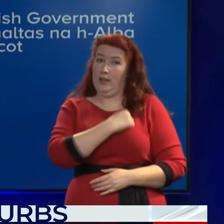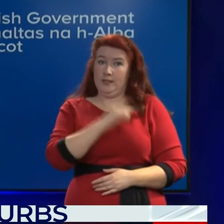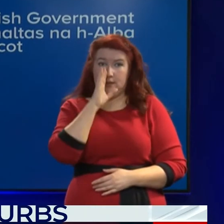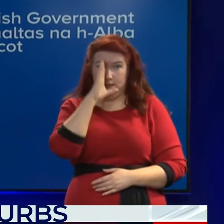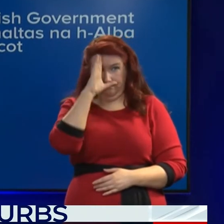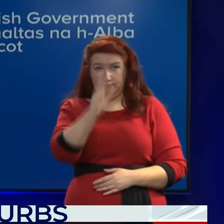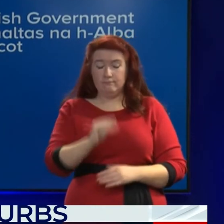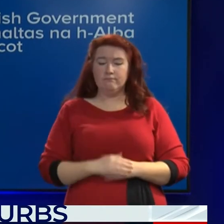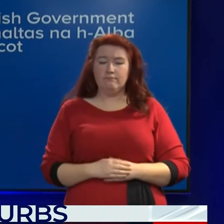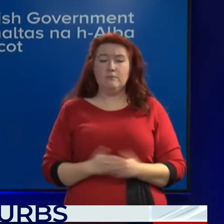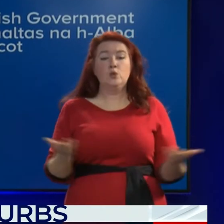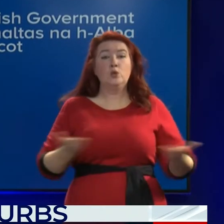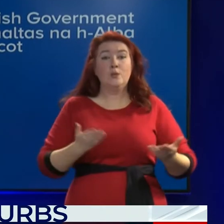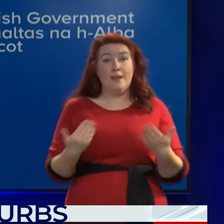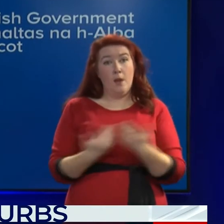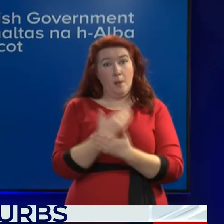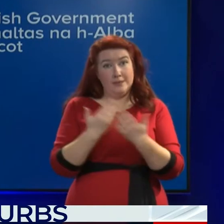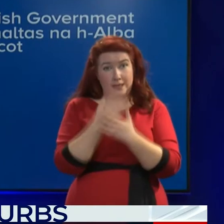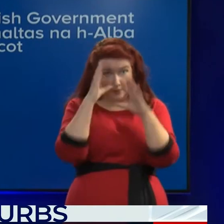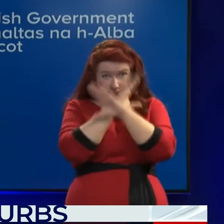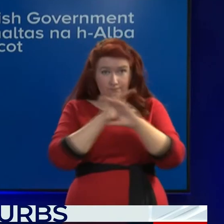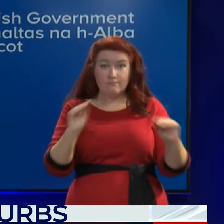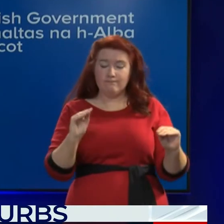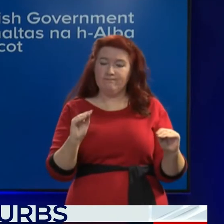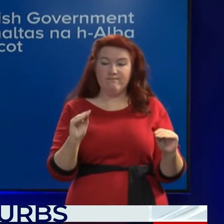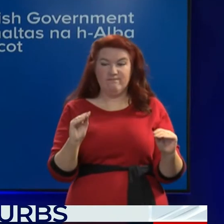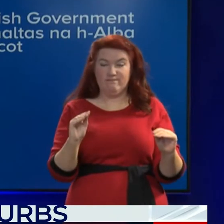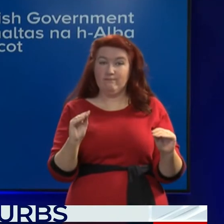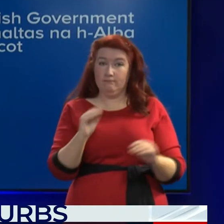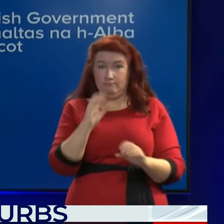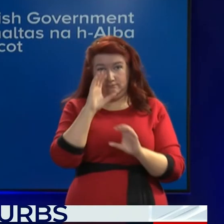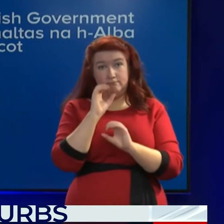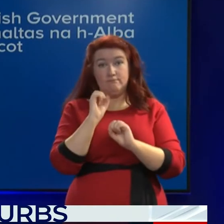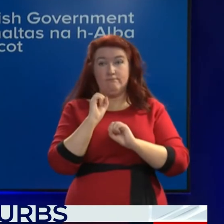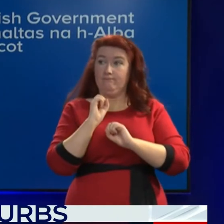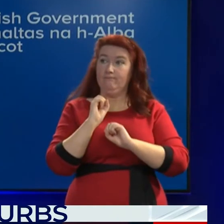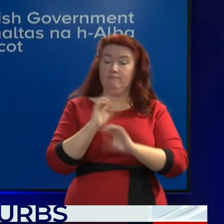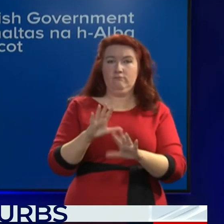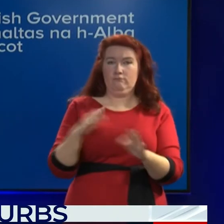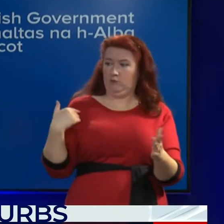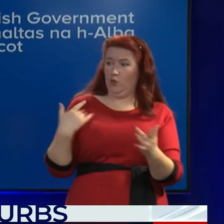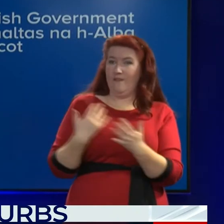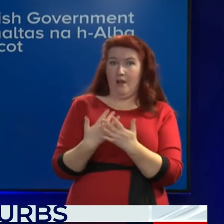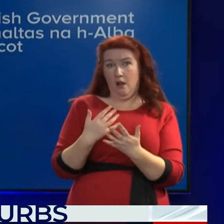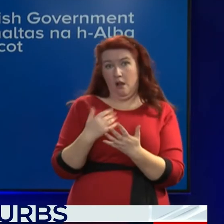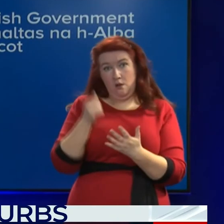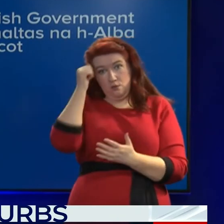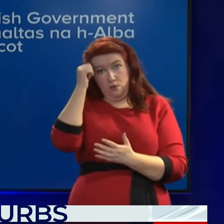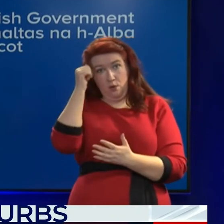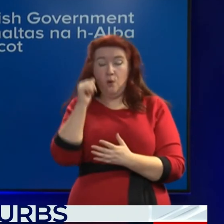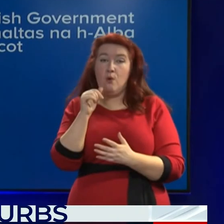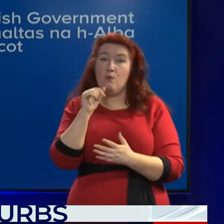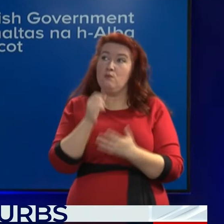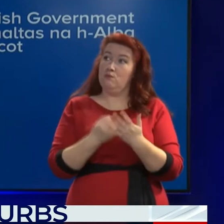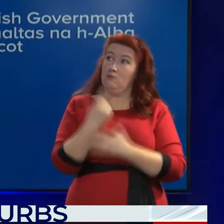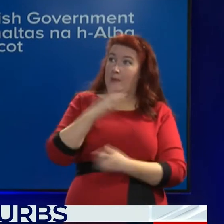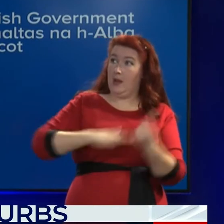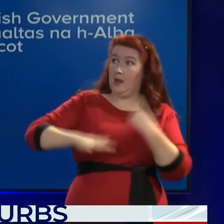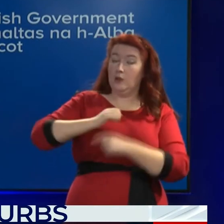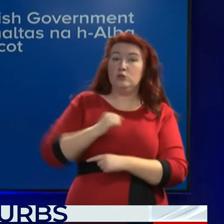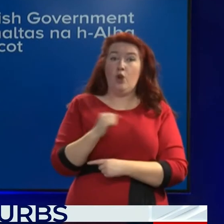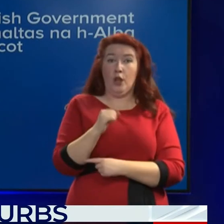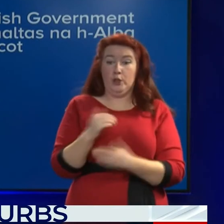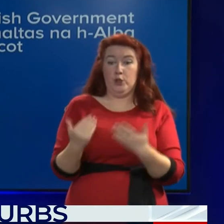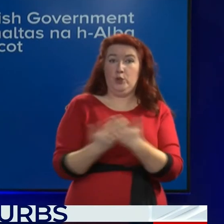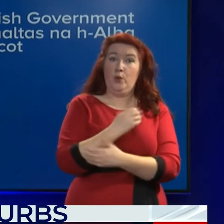purpose of today's update is to level with you on what we know so far about the spread in Scotland of the